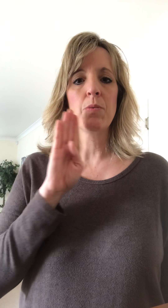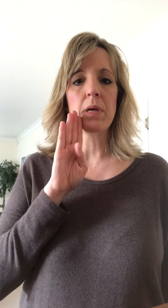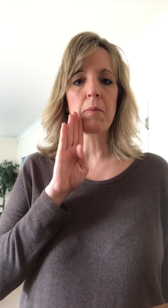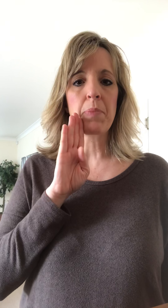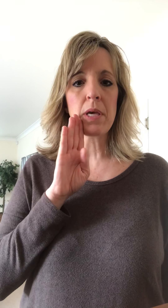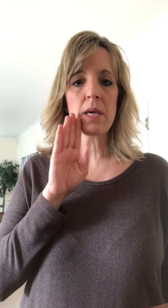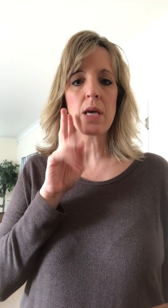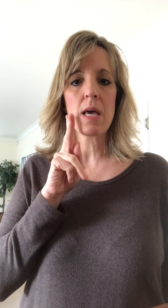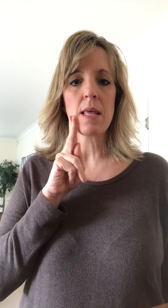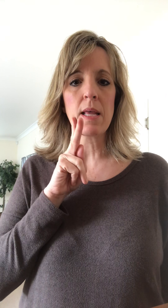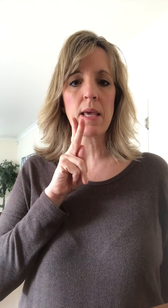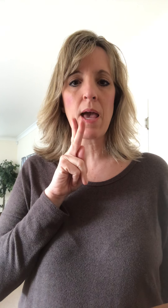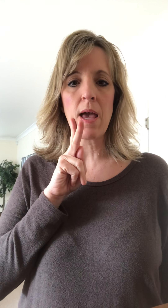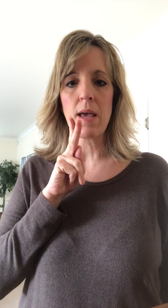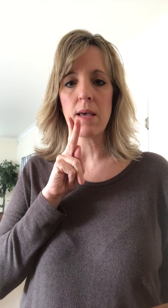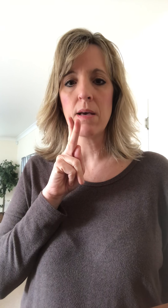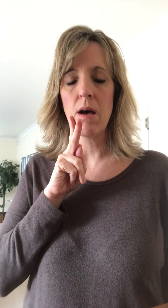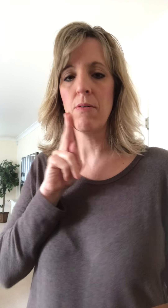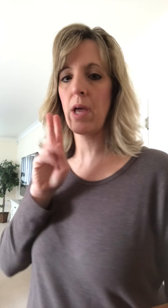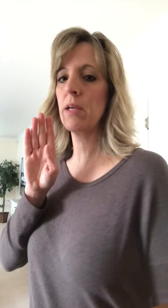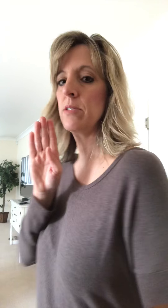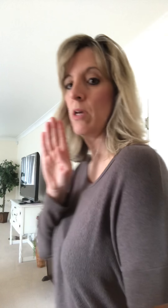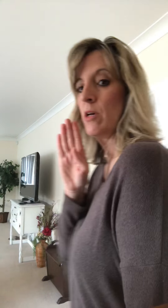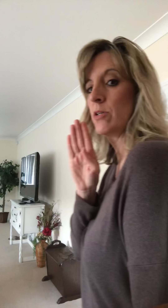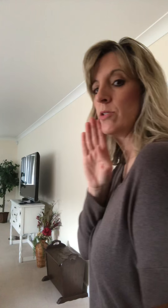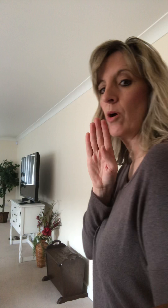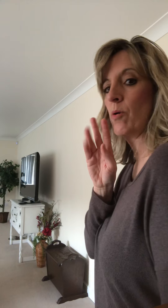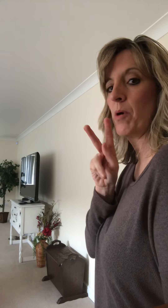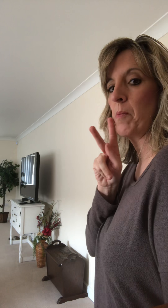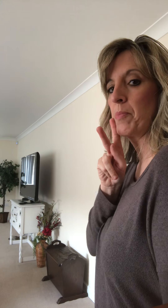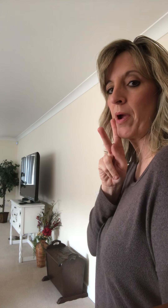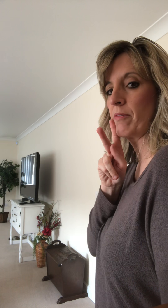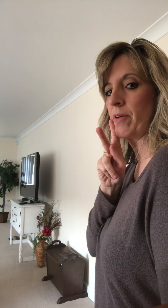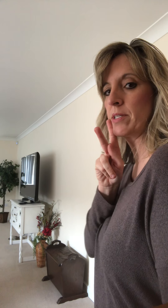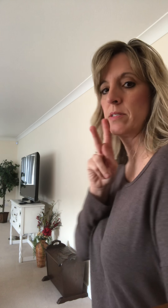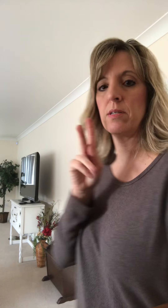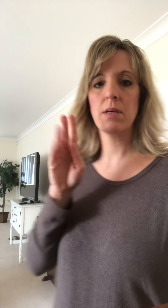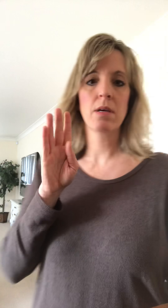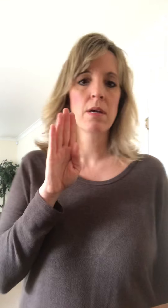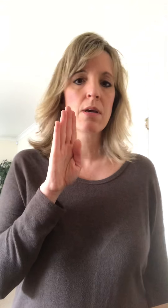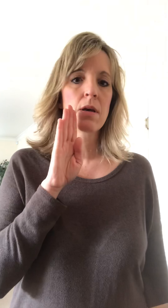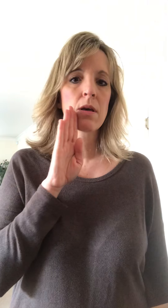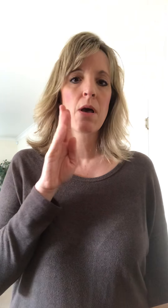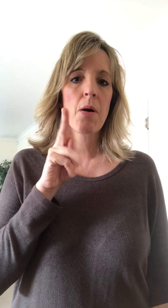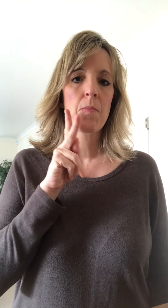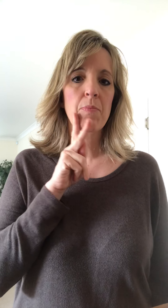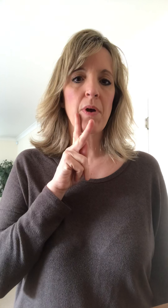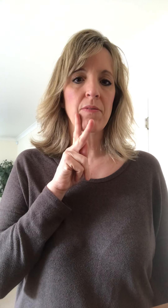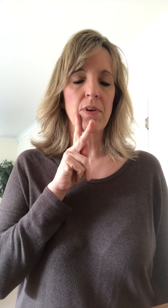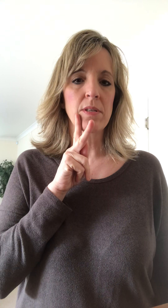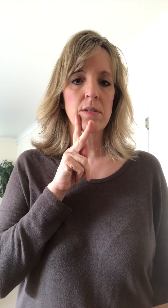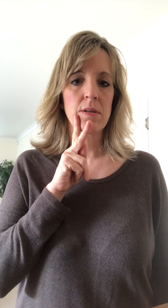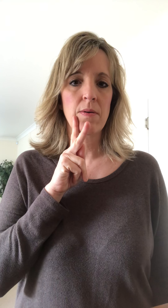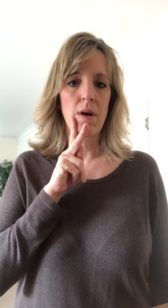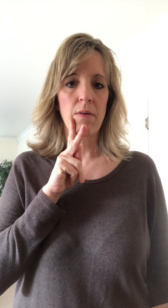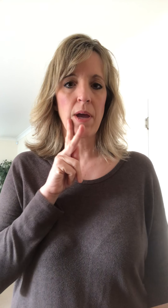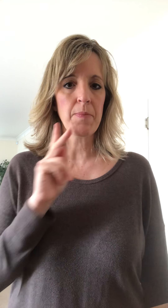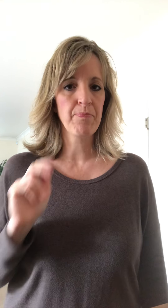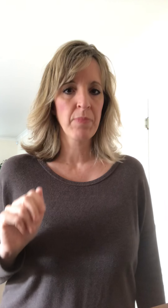be a B and then a K, all right? So breakfast. Breakfast, all right?